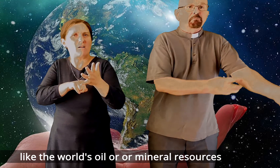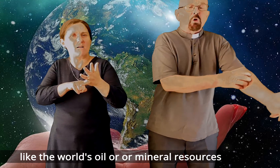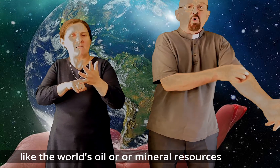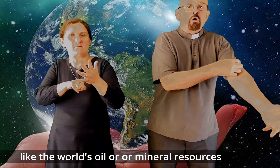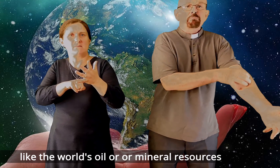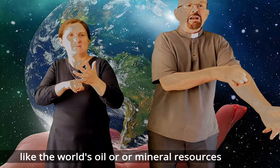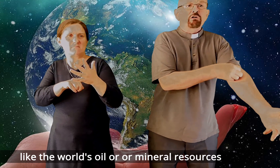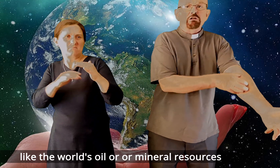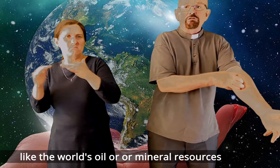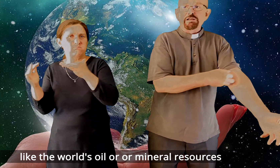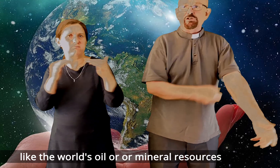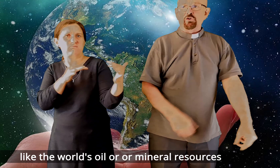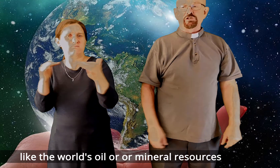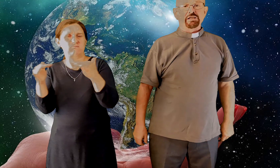or mineral resources.